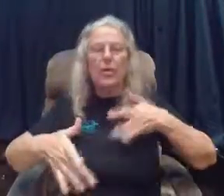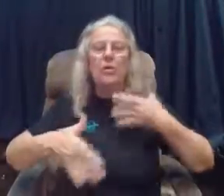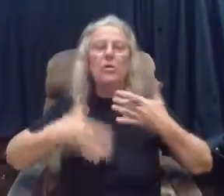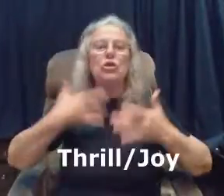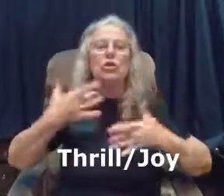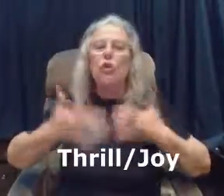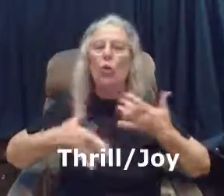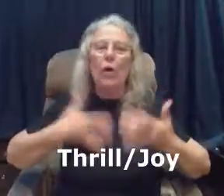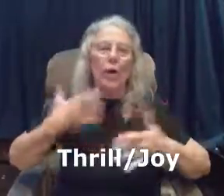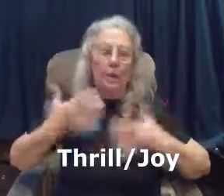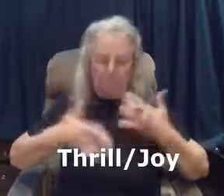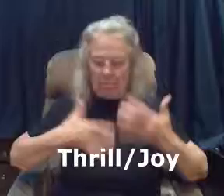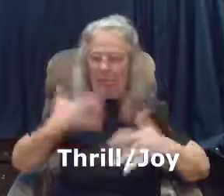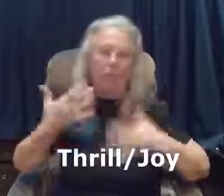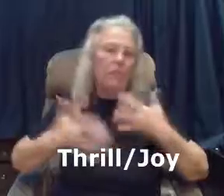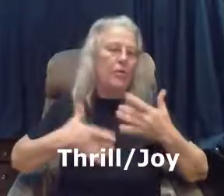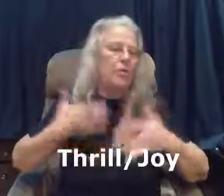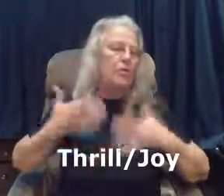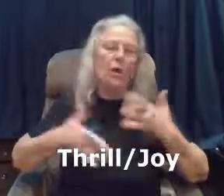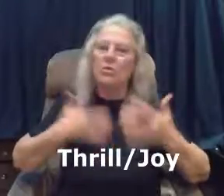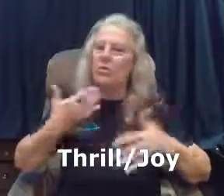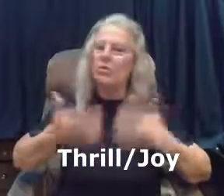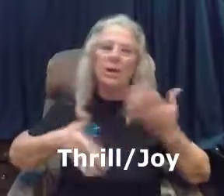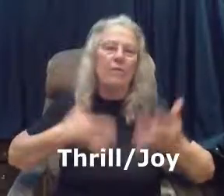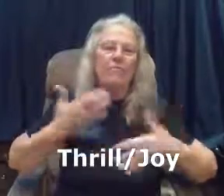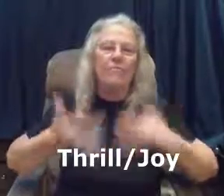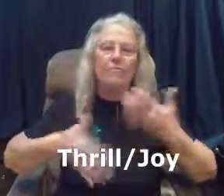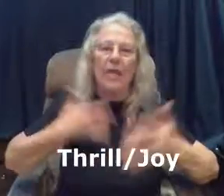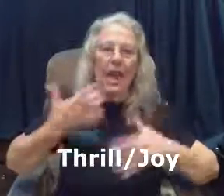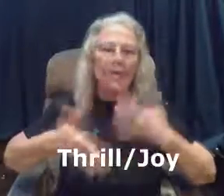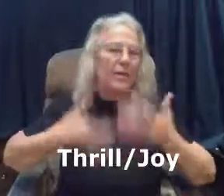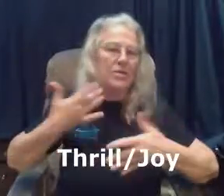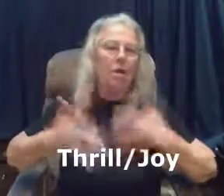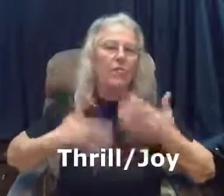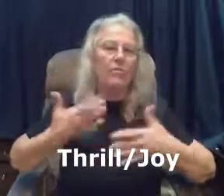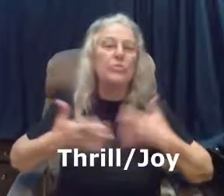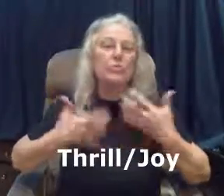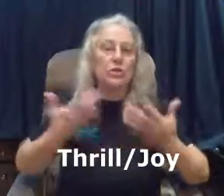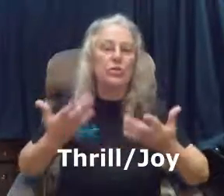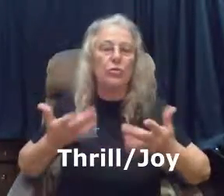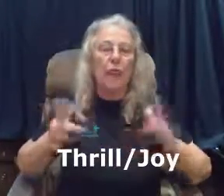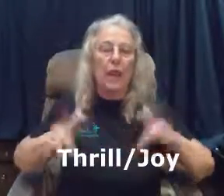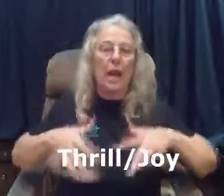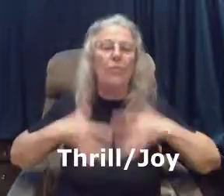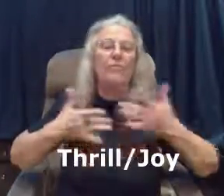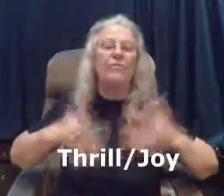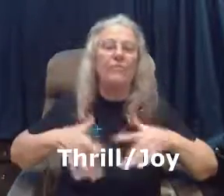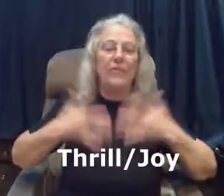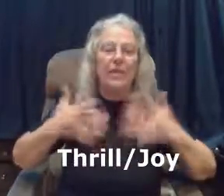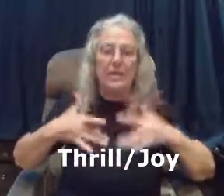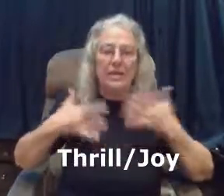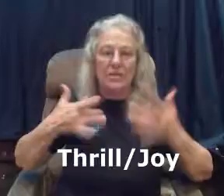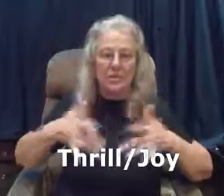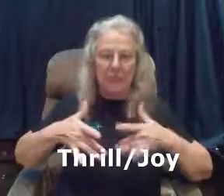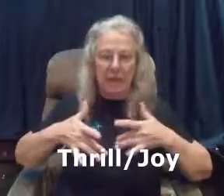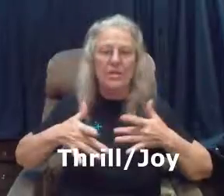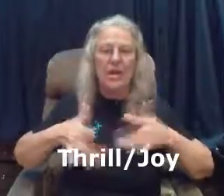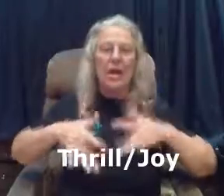Thrill, joy, all of those are just happiness, all of those are just throwing out the feelings, and sometimes